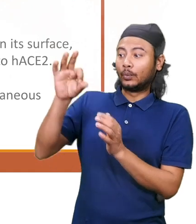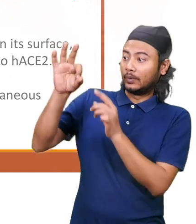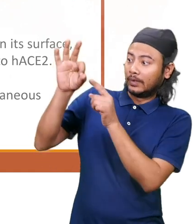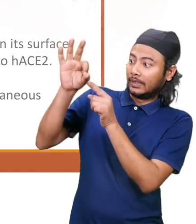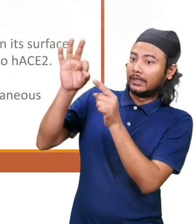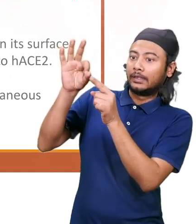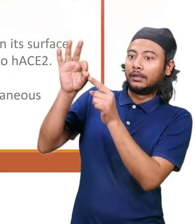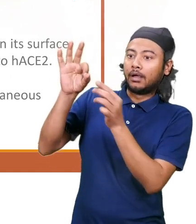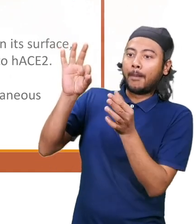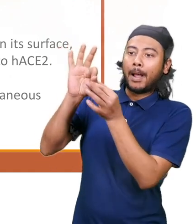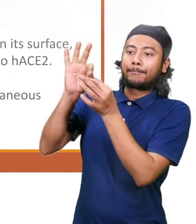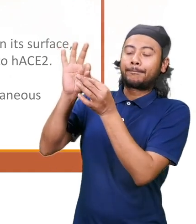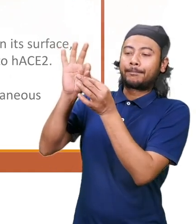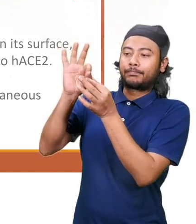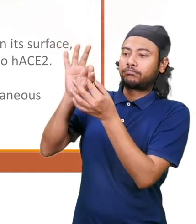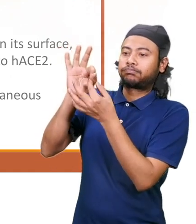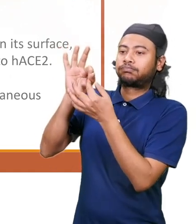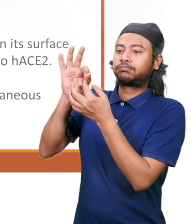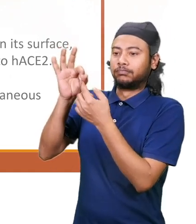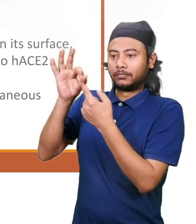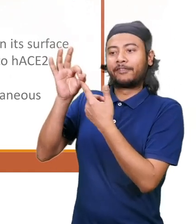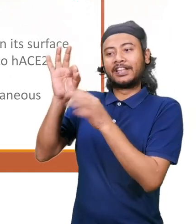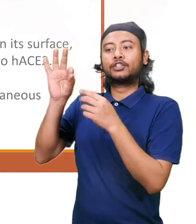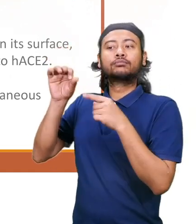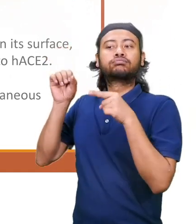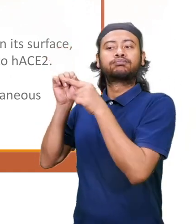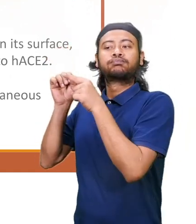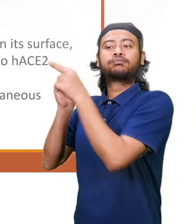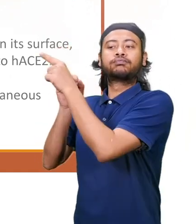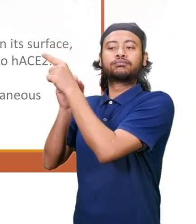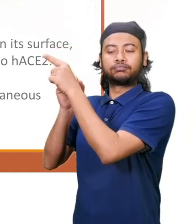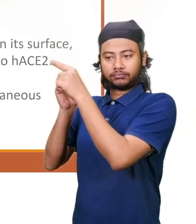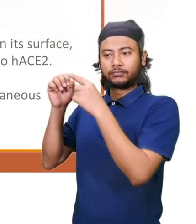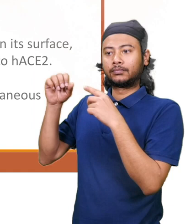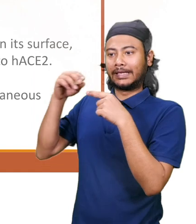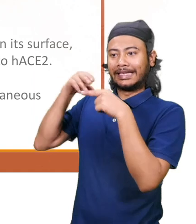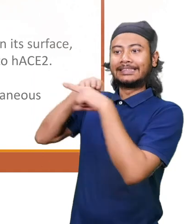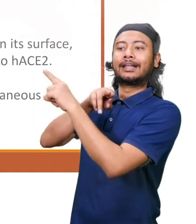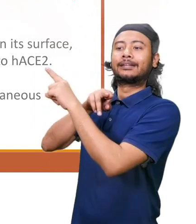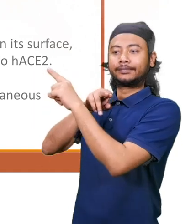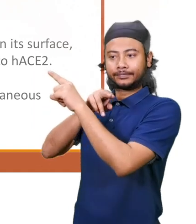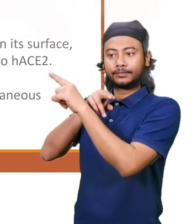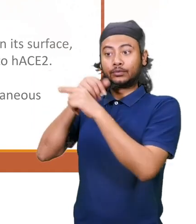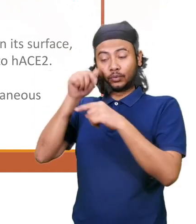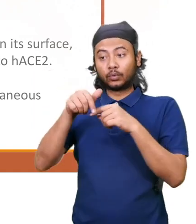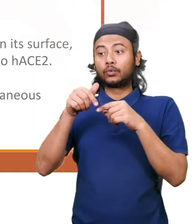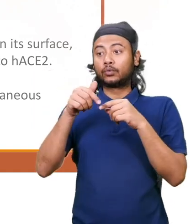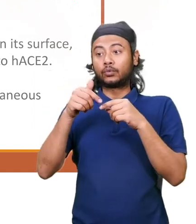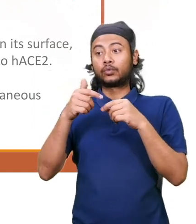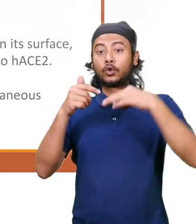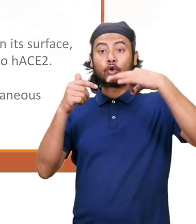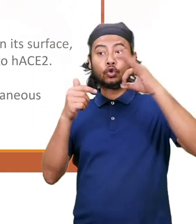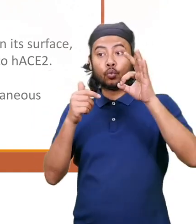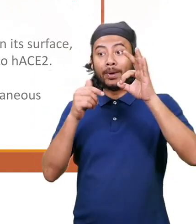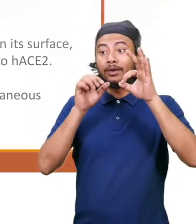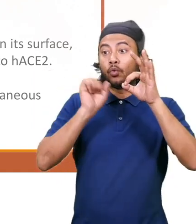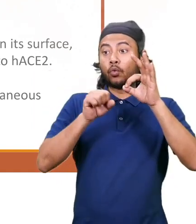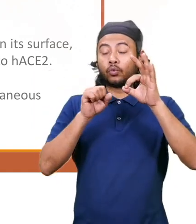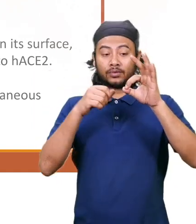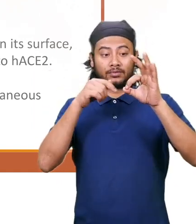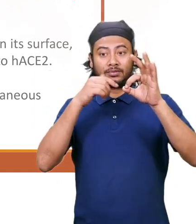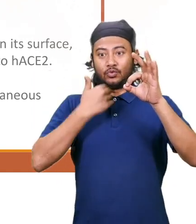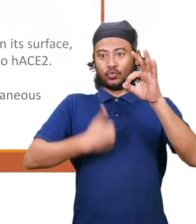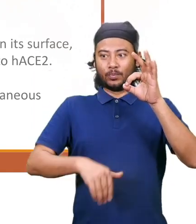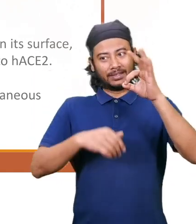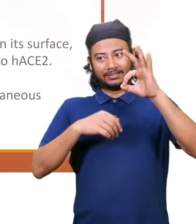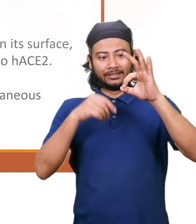there. So studying this glycosylation will give more insights into how the viruses utilizes